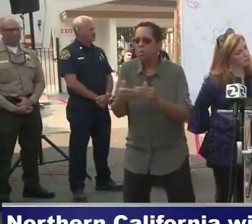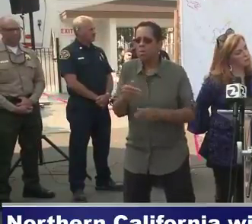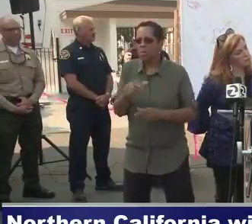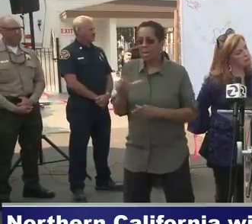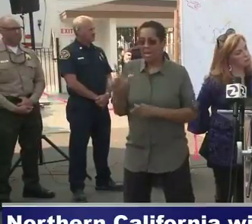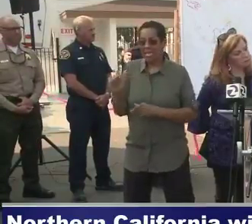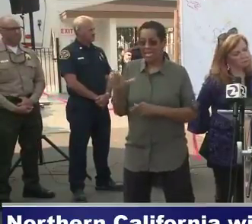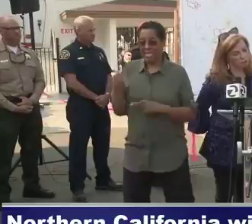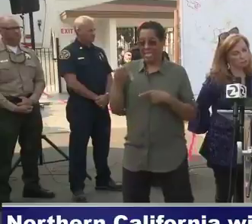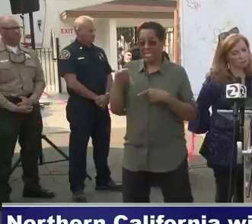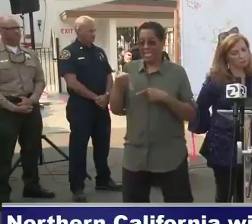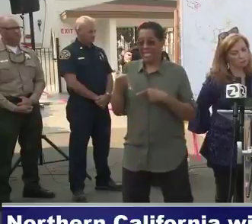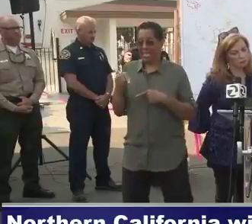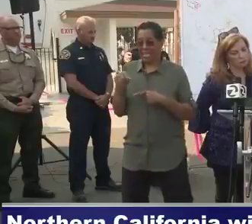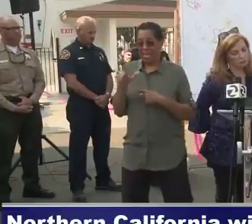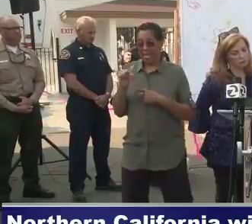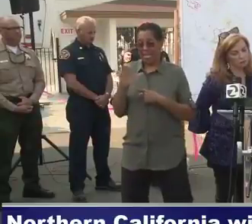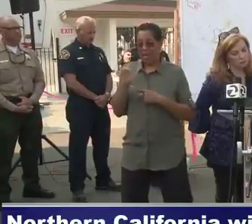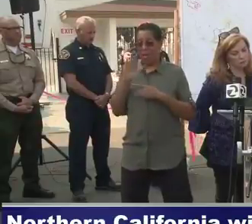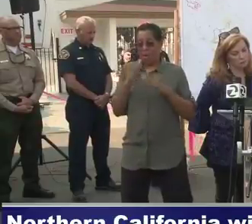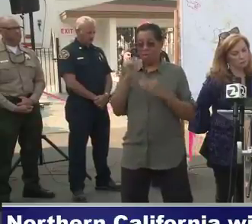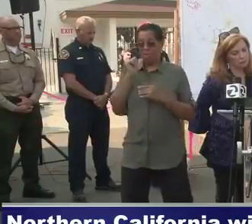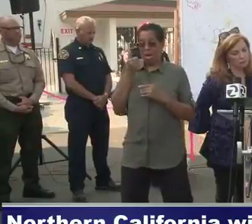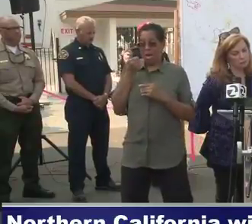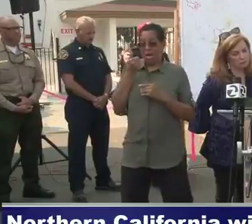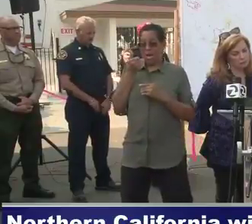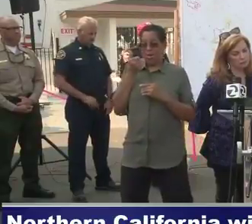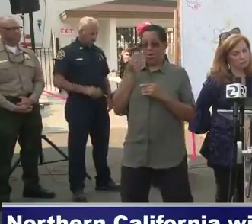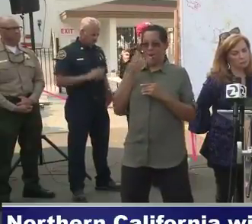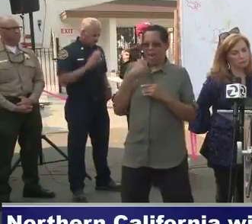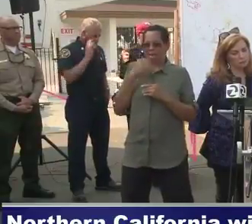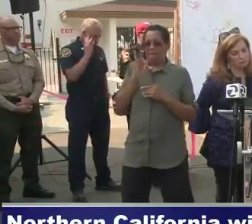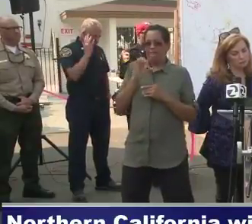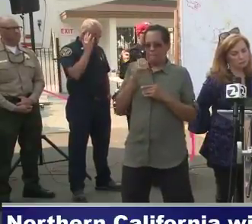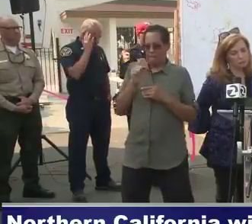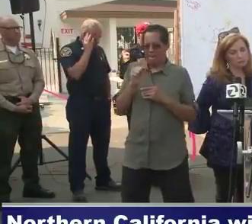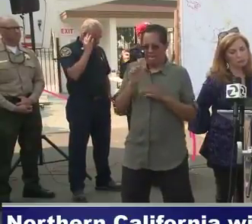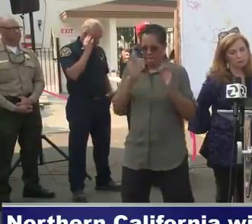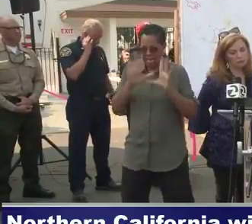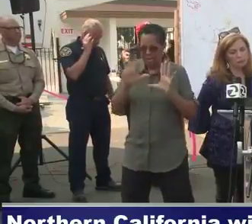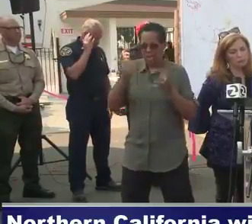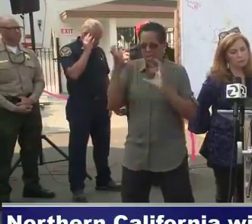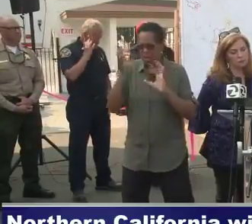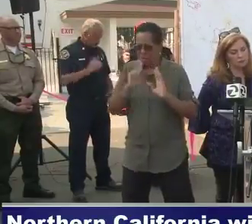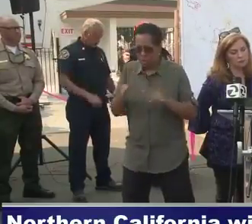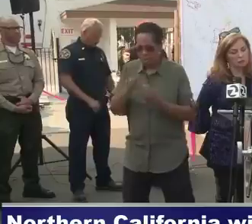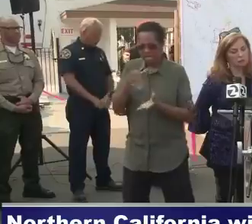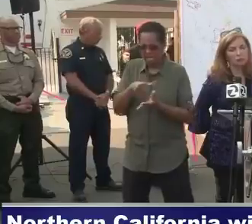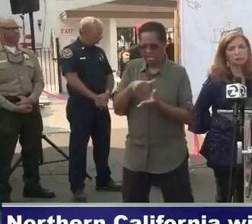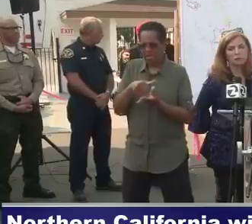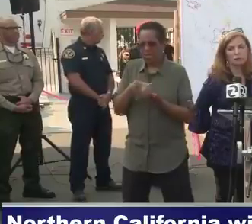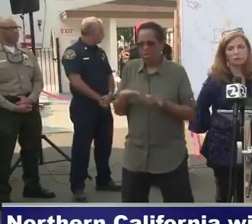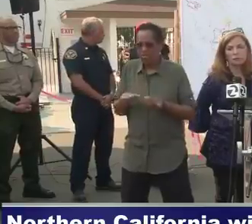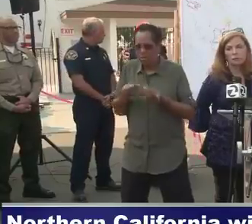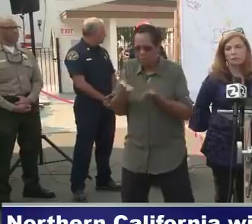tomorrow, there will be a FEMA disaster response center to provide direct assistance from